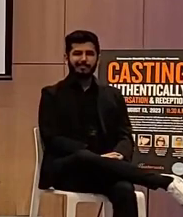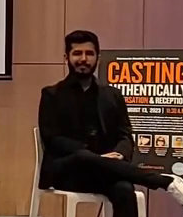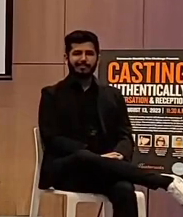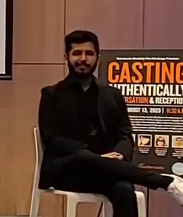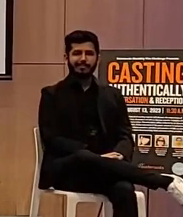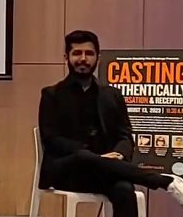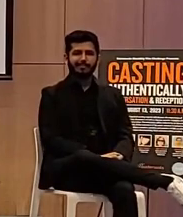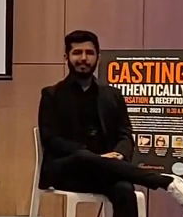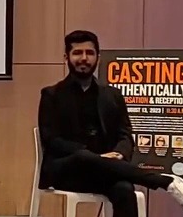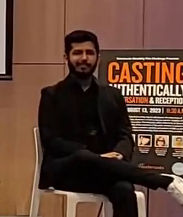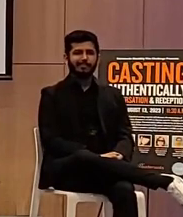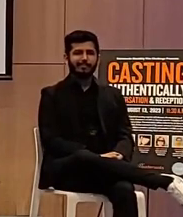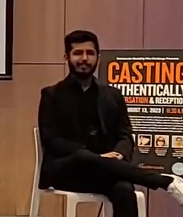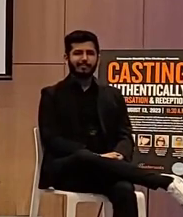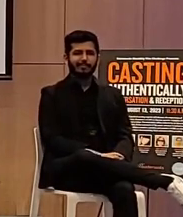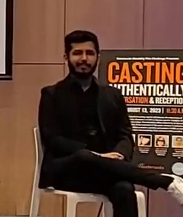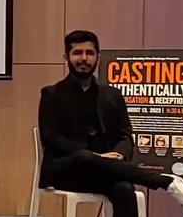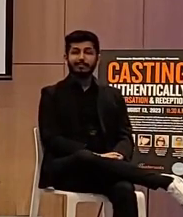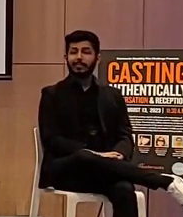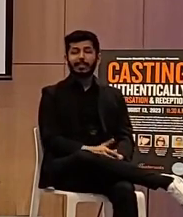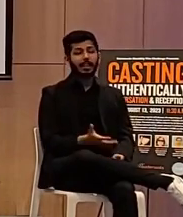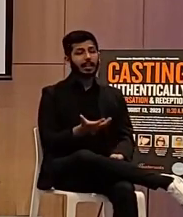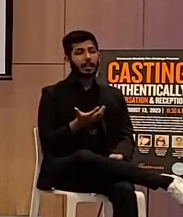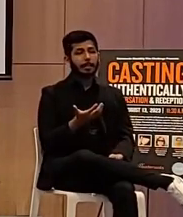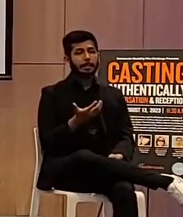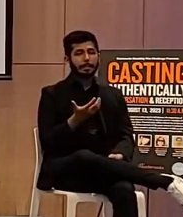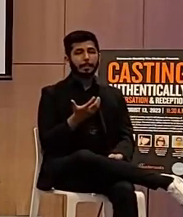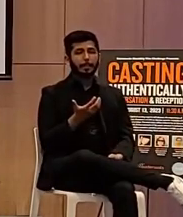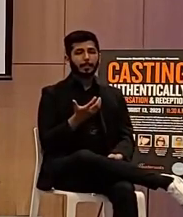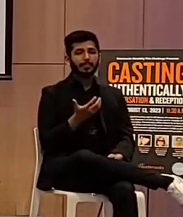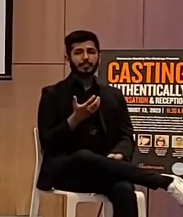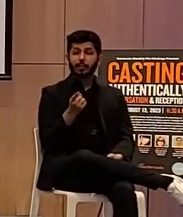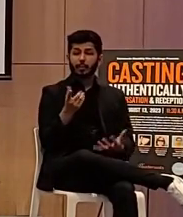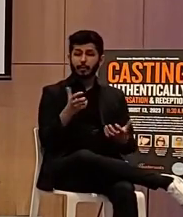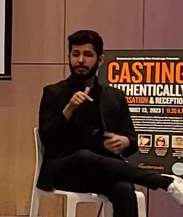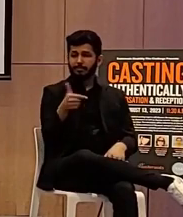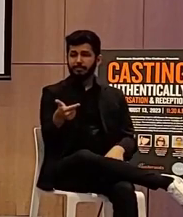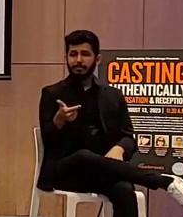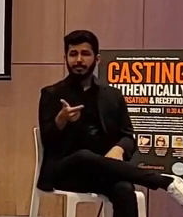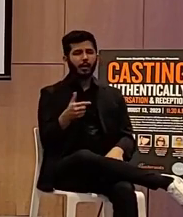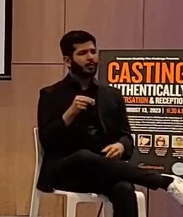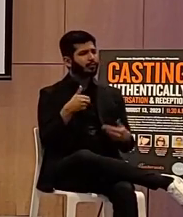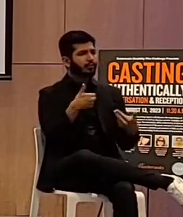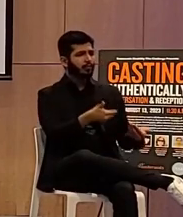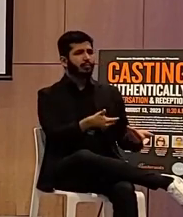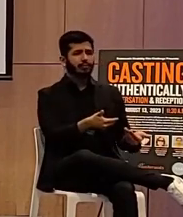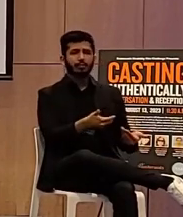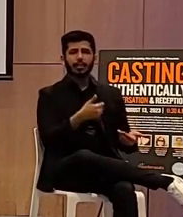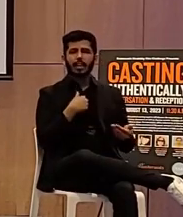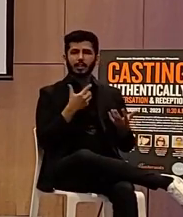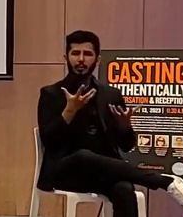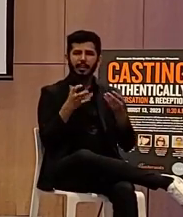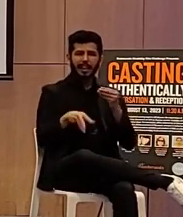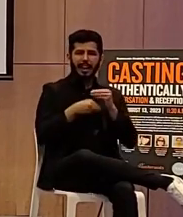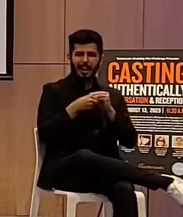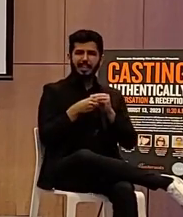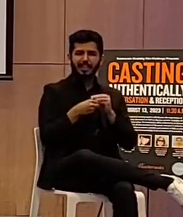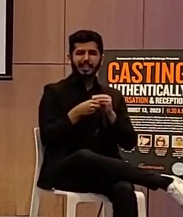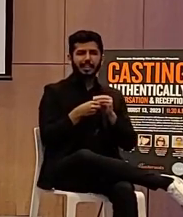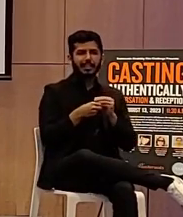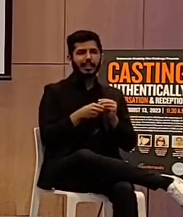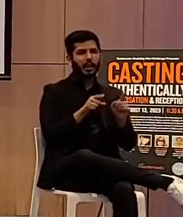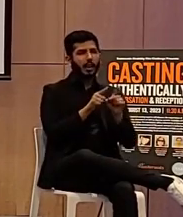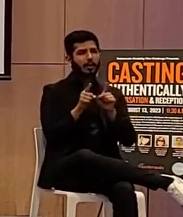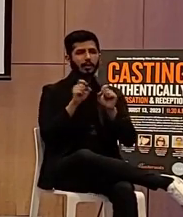Sorry, Mary, go ahead. Sorry. No, I just, do you want to go ahead? I just had one other thing to say, is that it also